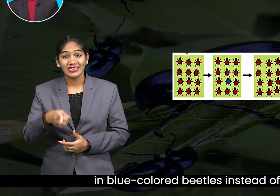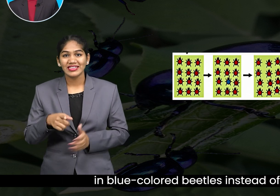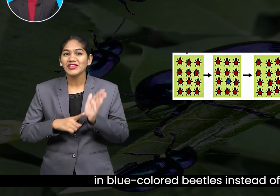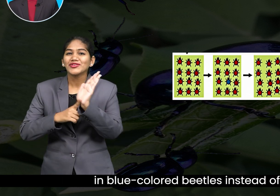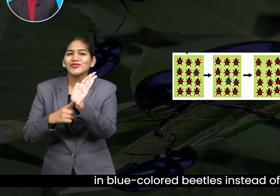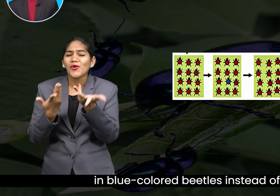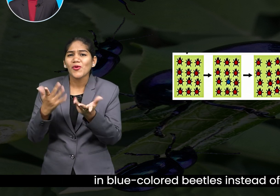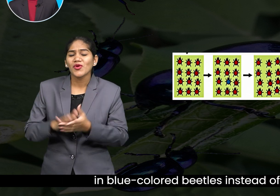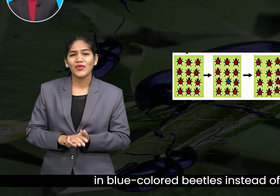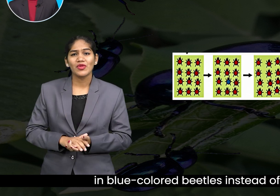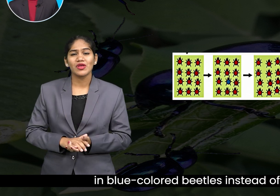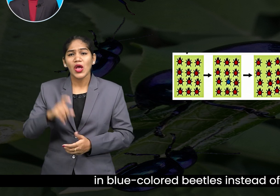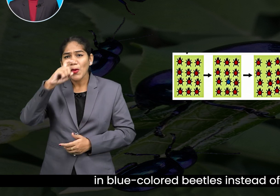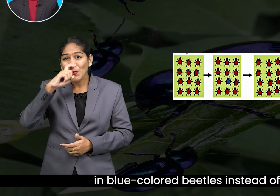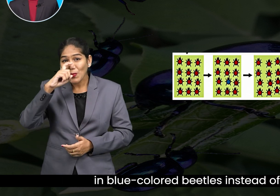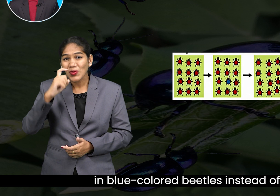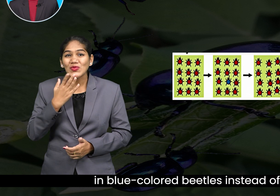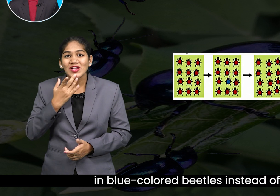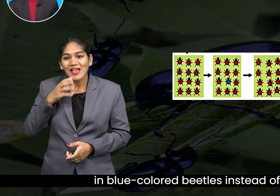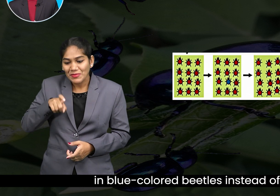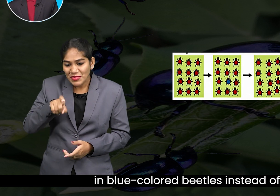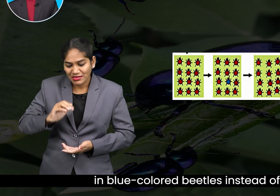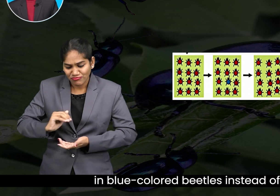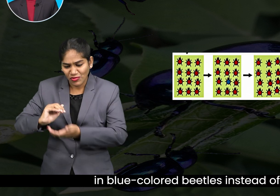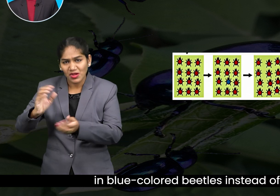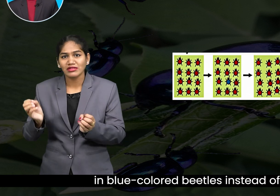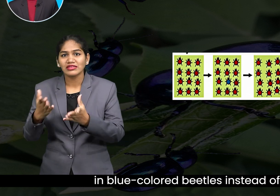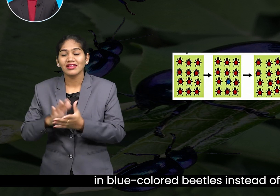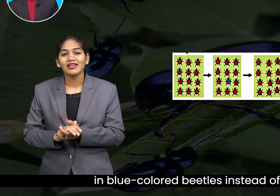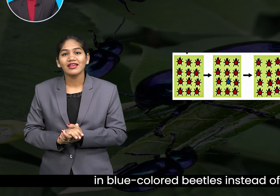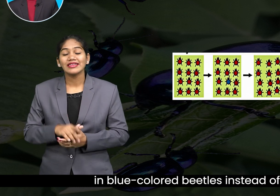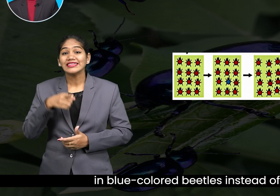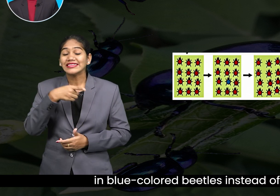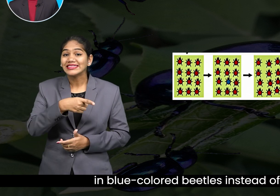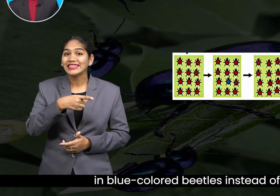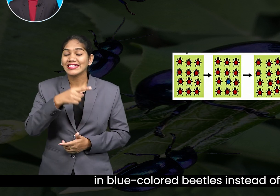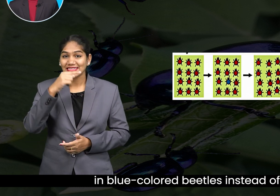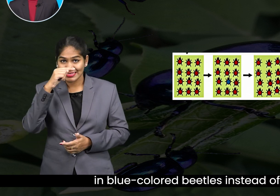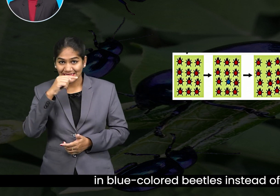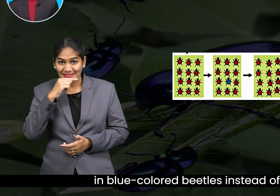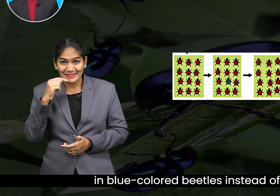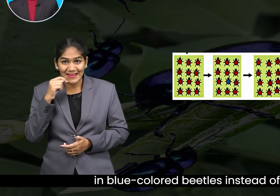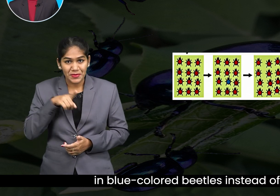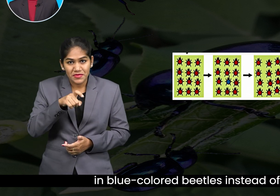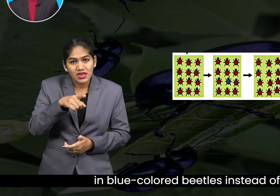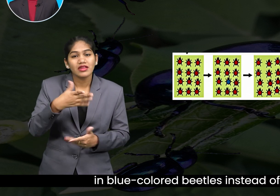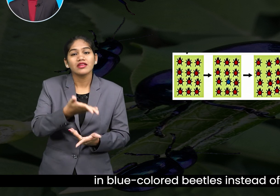resulting in blue-colored beetles instead of red beetles.